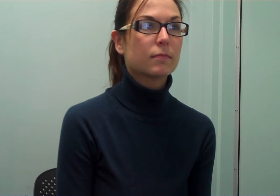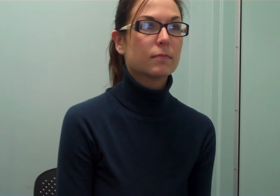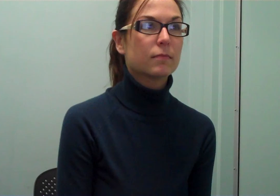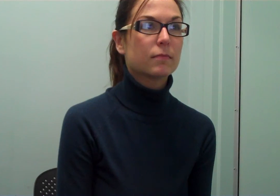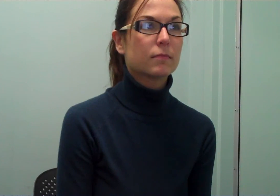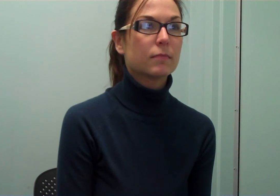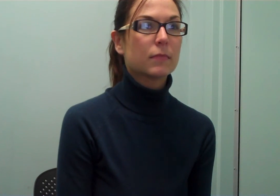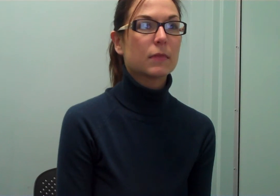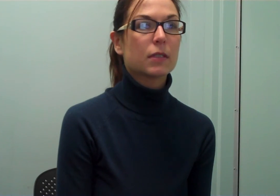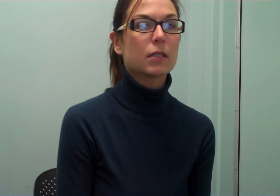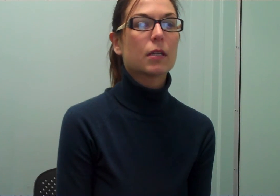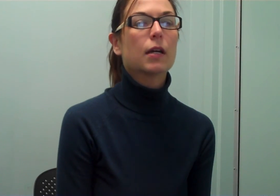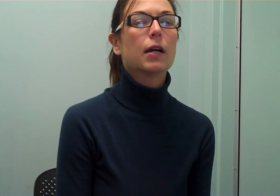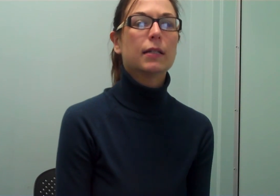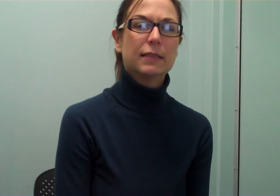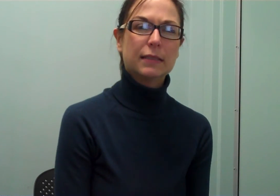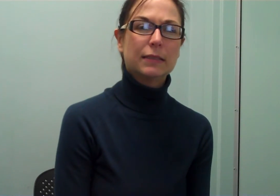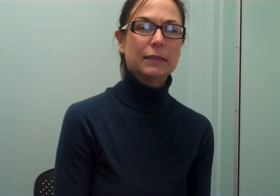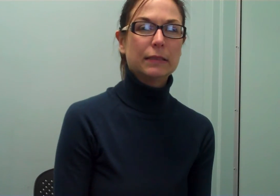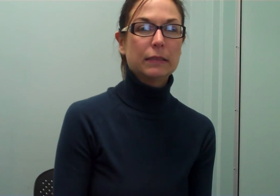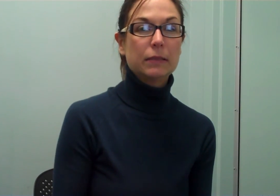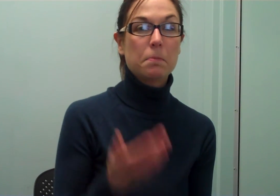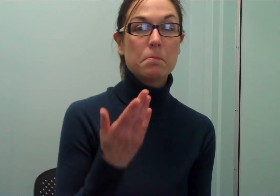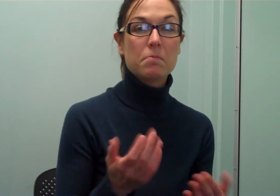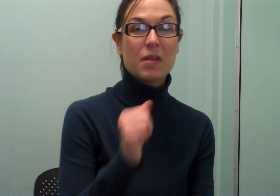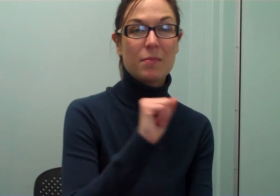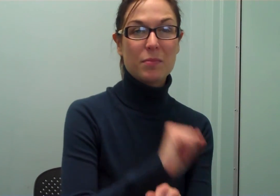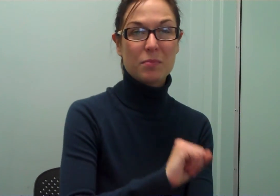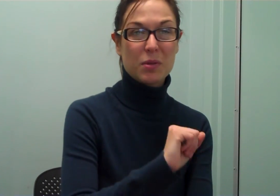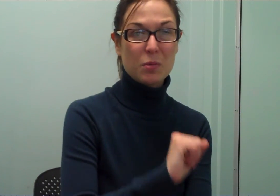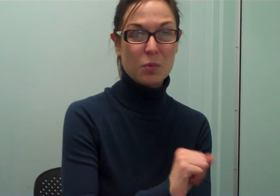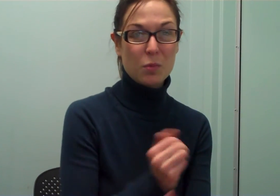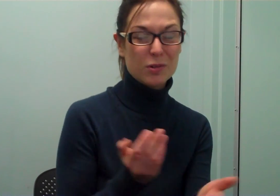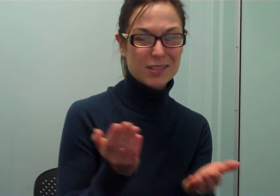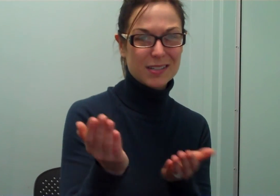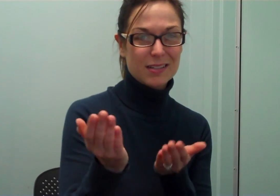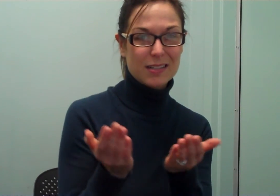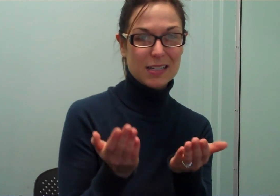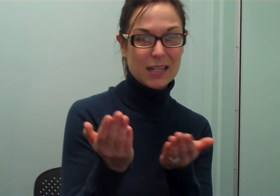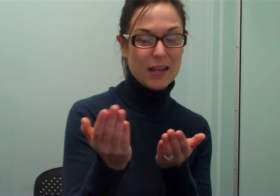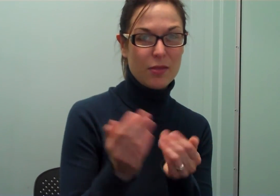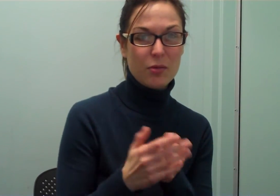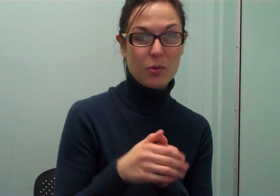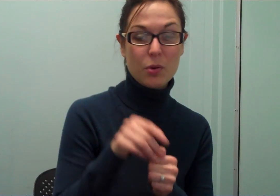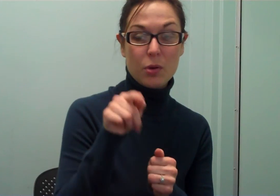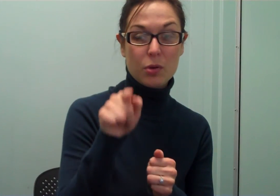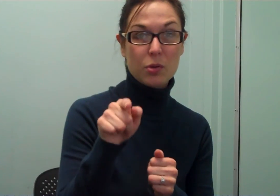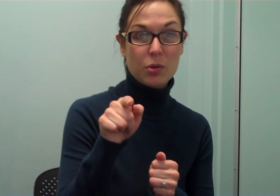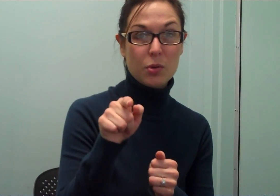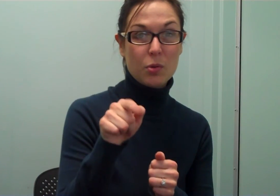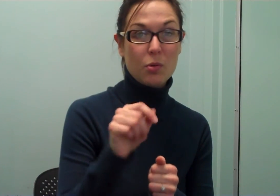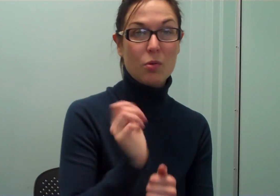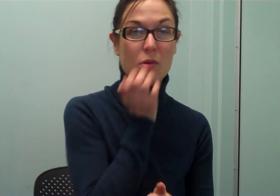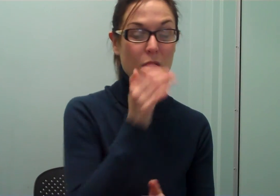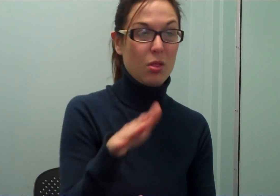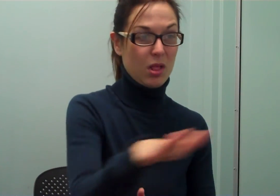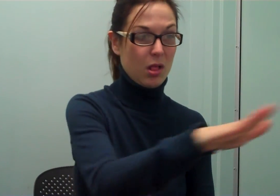I think we could work together. Perhaps at the time that you are mowing the lawn, I can be